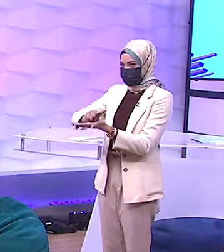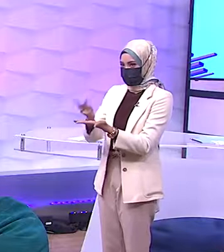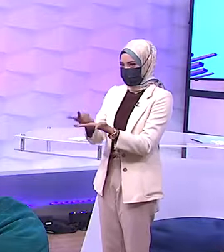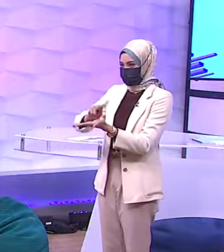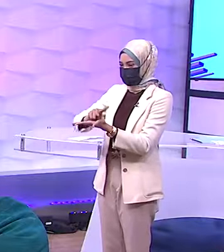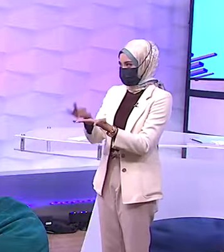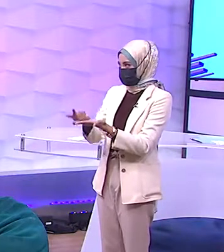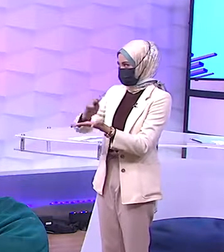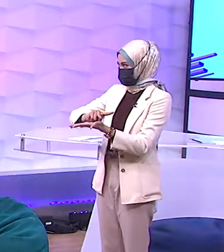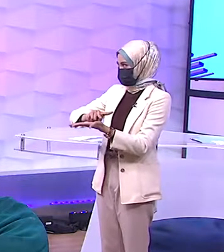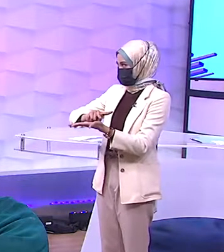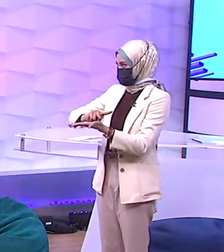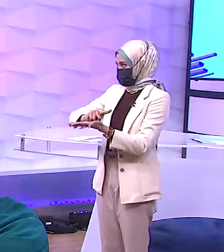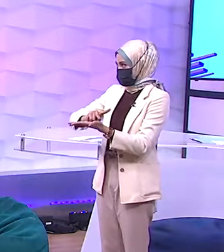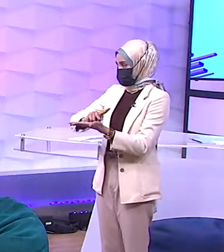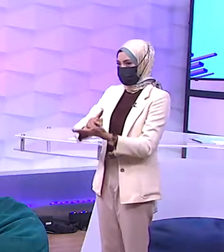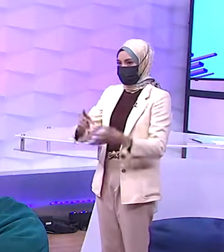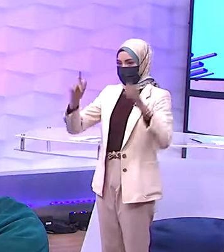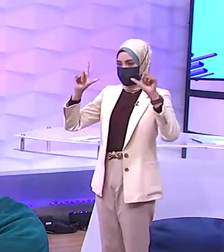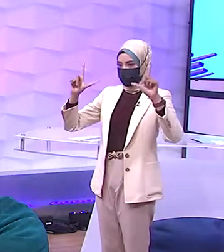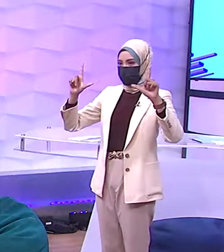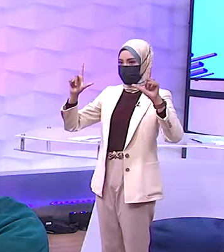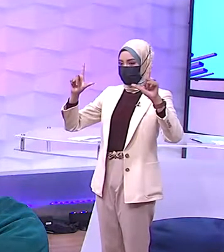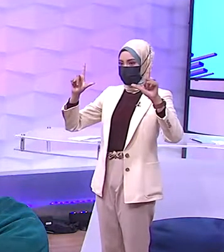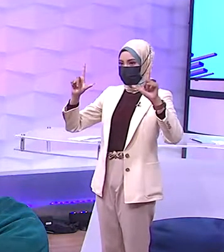Kitchen. Okay. The fourth one. Okay. Living room. So...